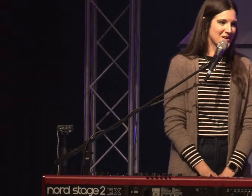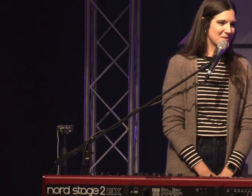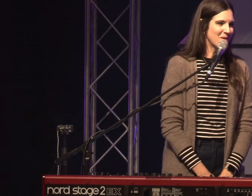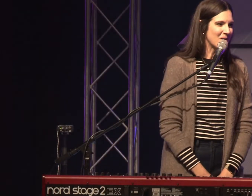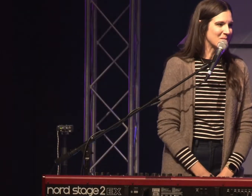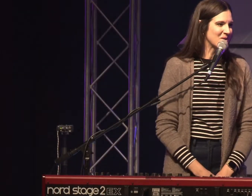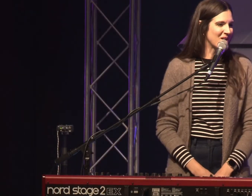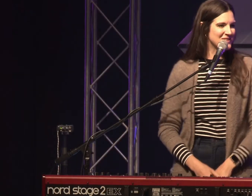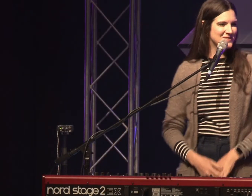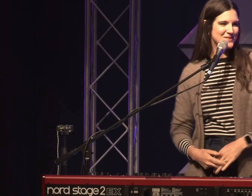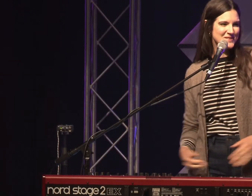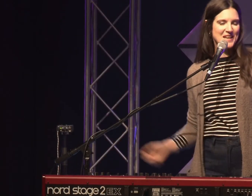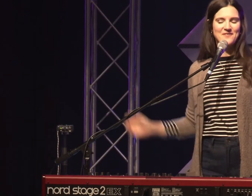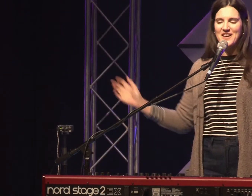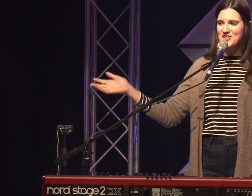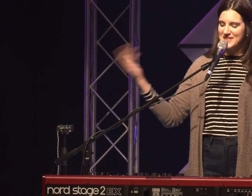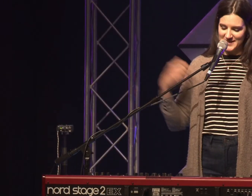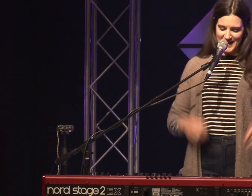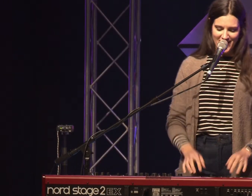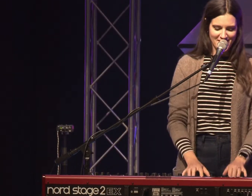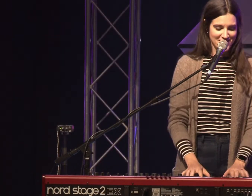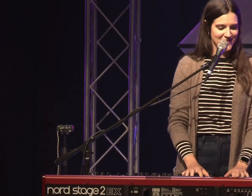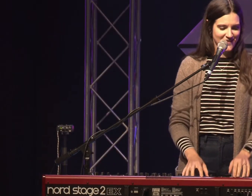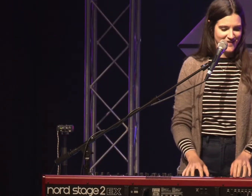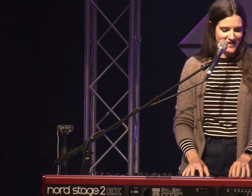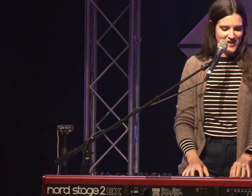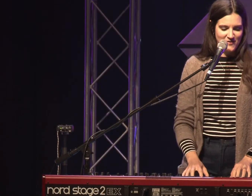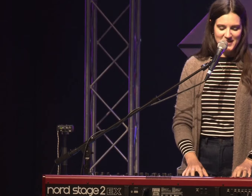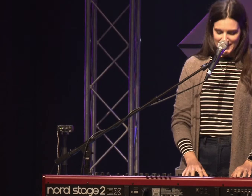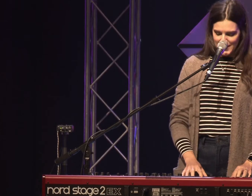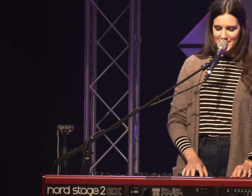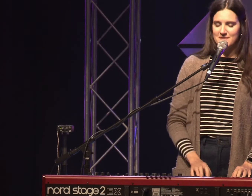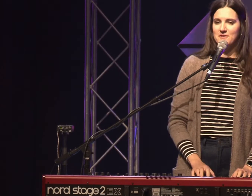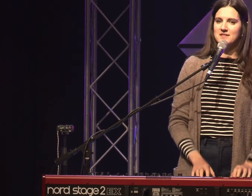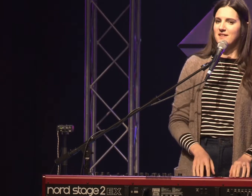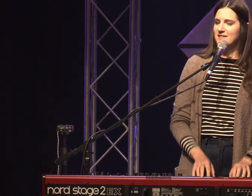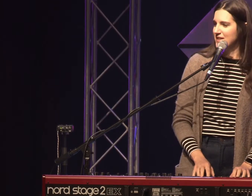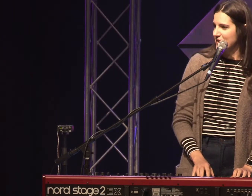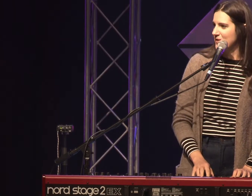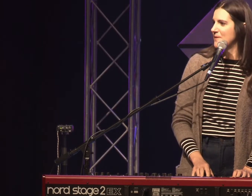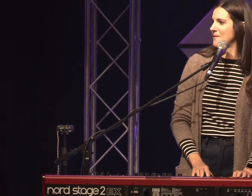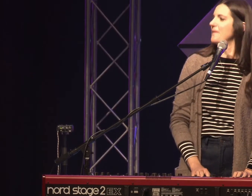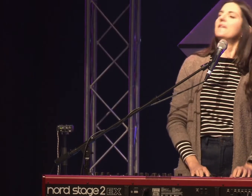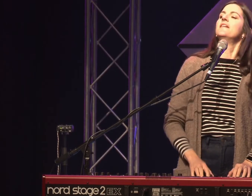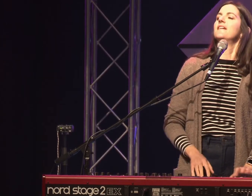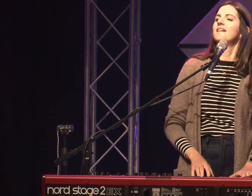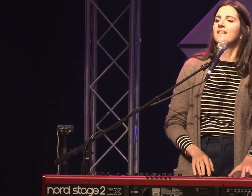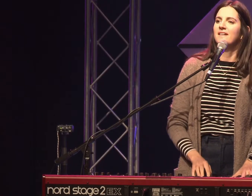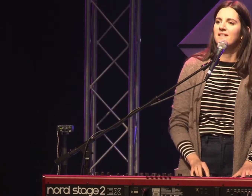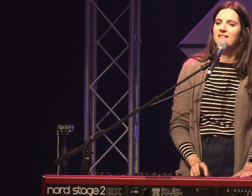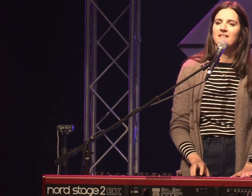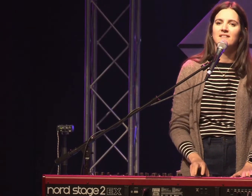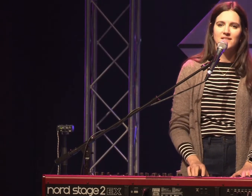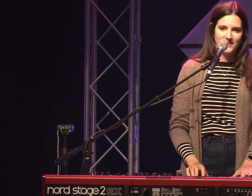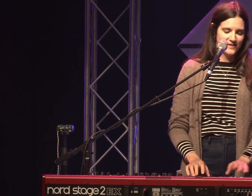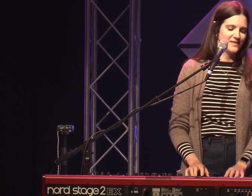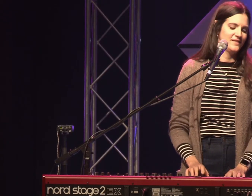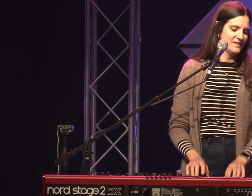Good morning and welcome to Crossroads. I invite you to stand. We're going to sing this first song together.